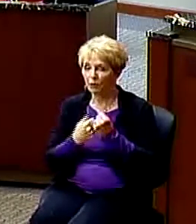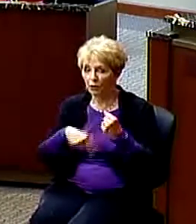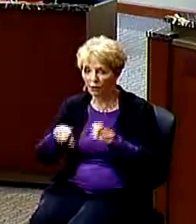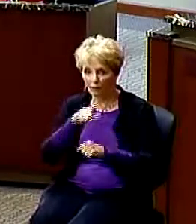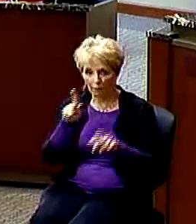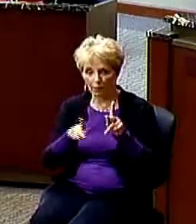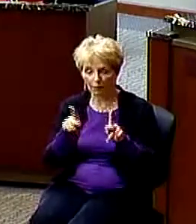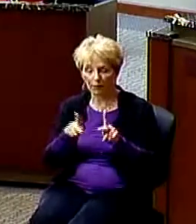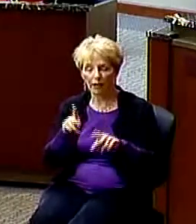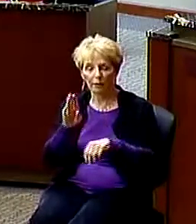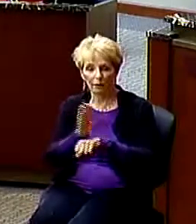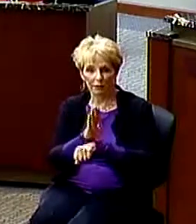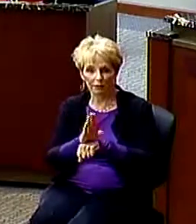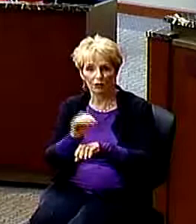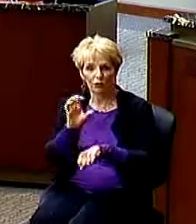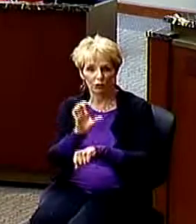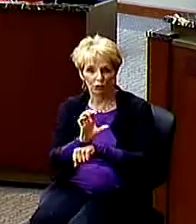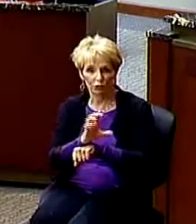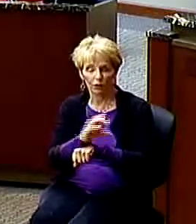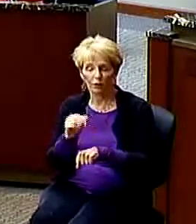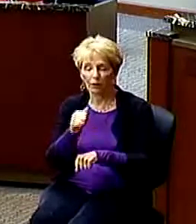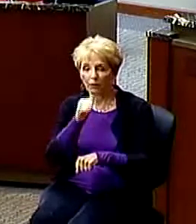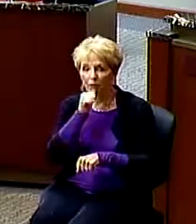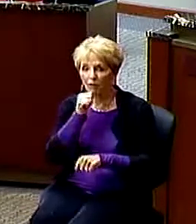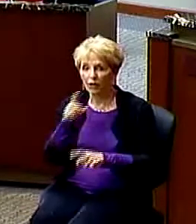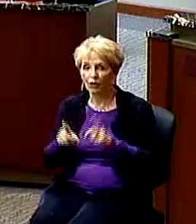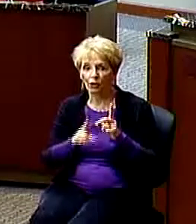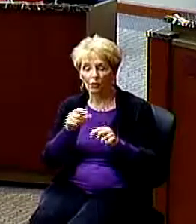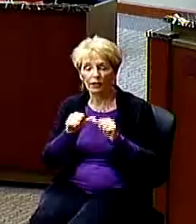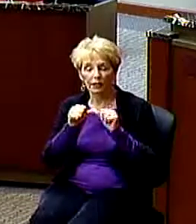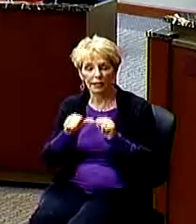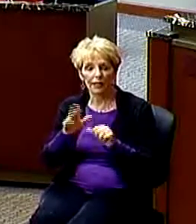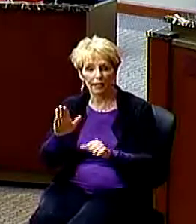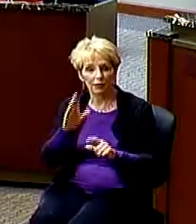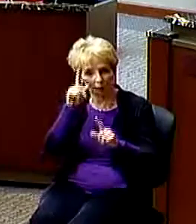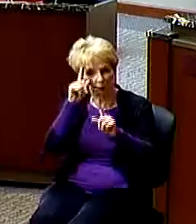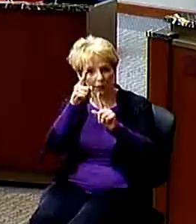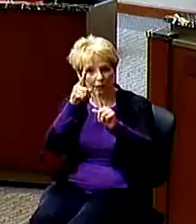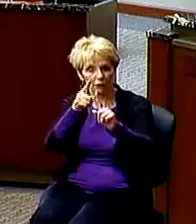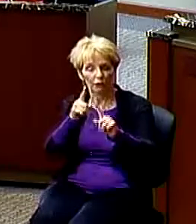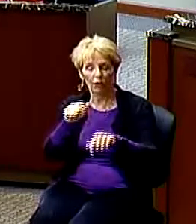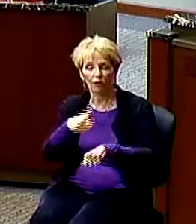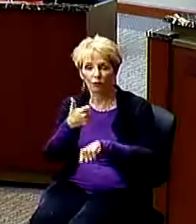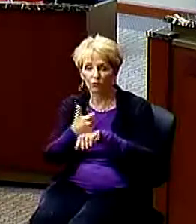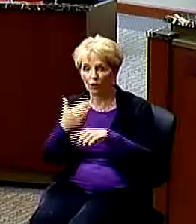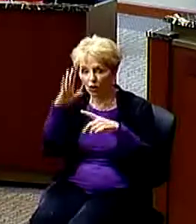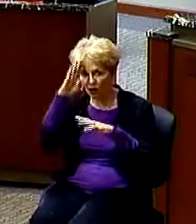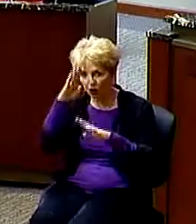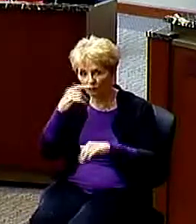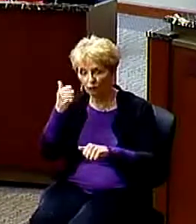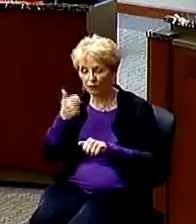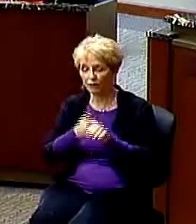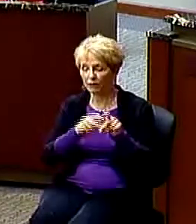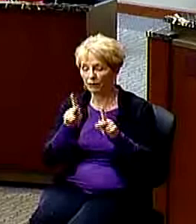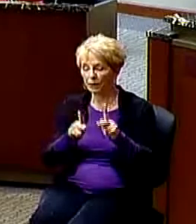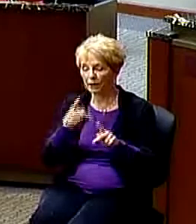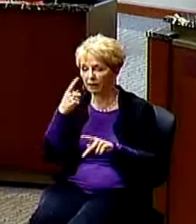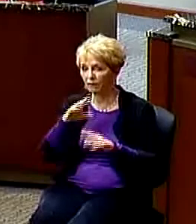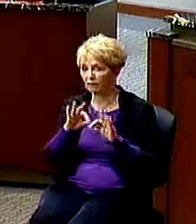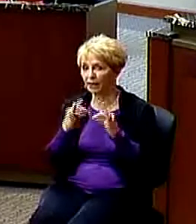public, businesses, churches, and private donors to continue its mission of restoring hope for individuals and families.